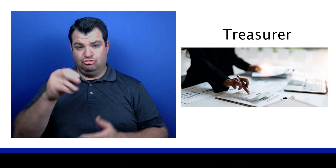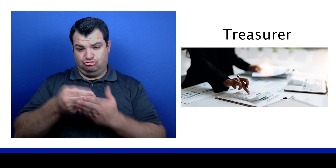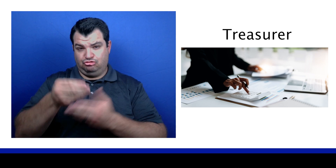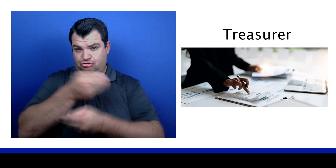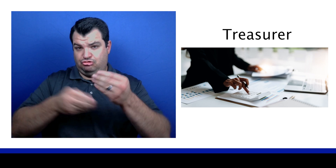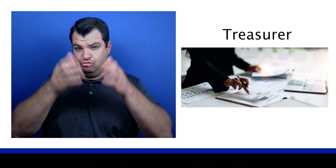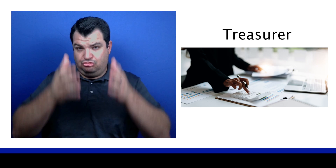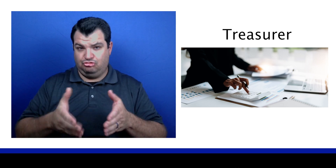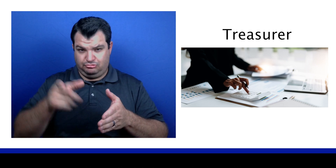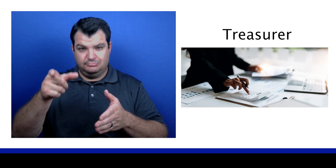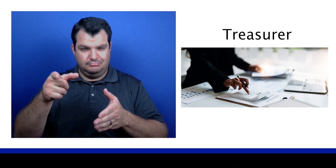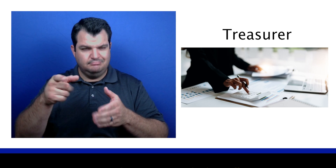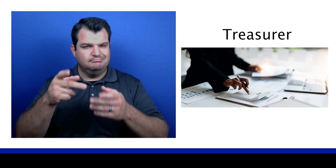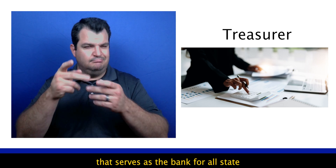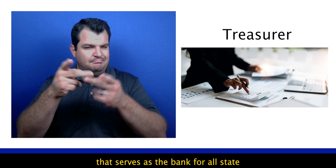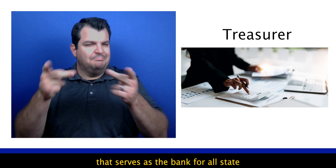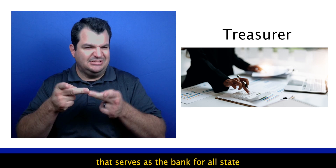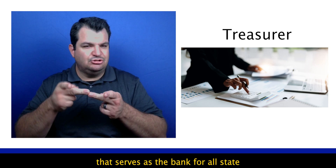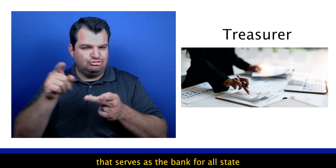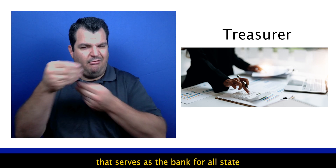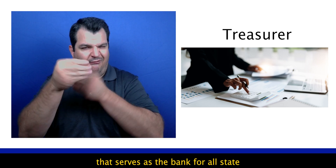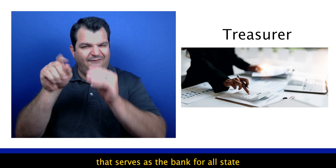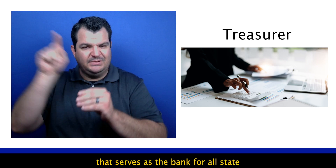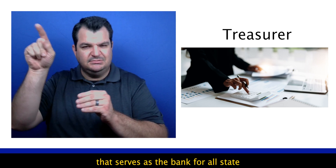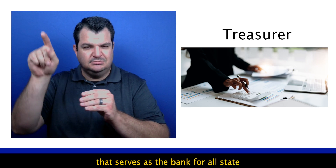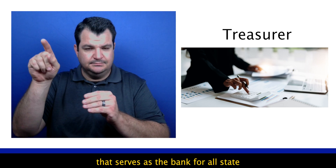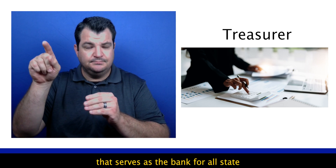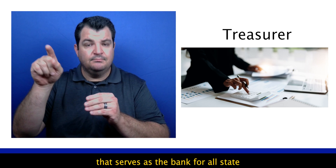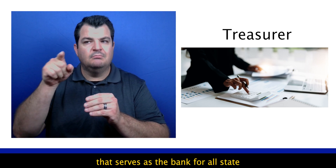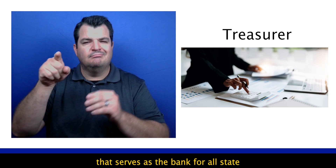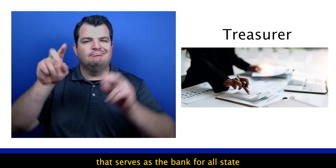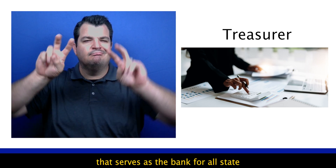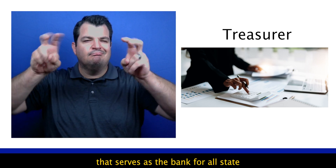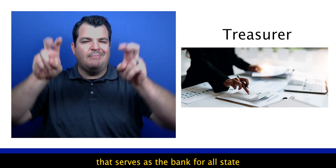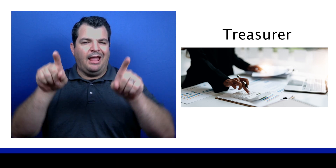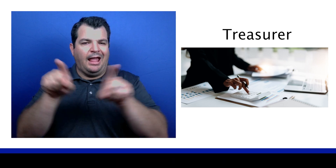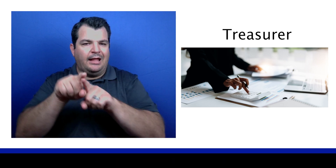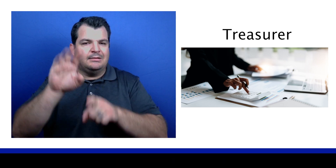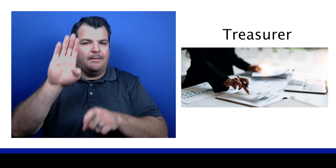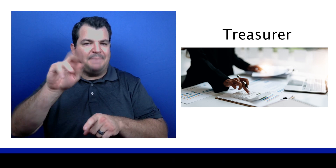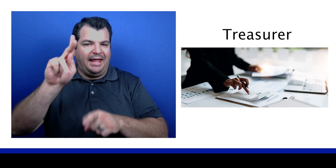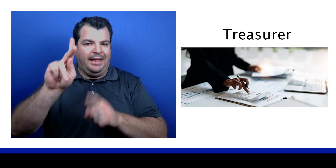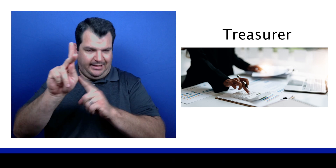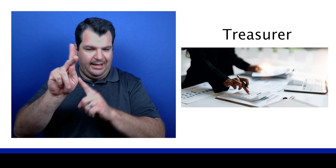Vermont's state treasurer leads an office that serves as the bank for all state activities.